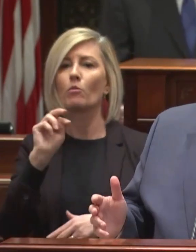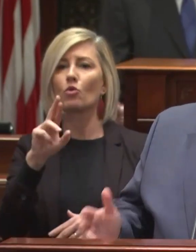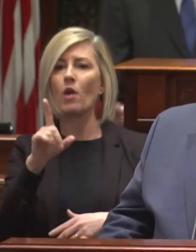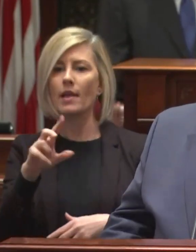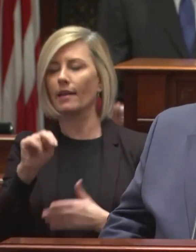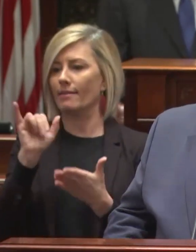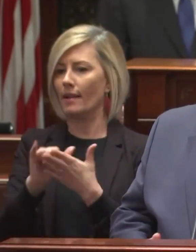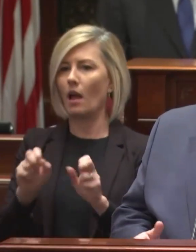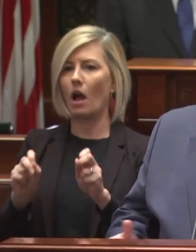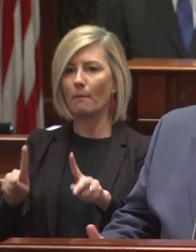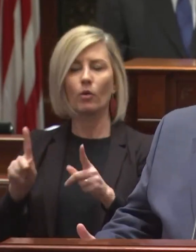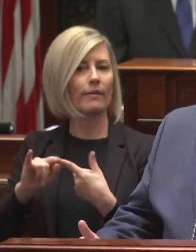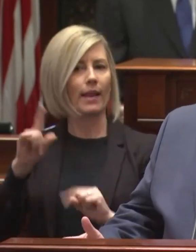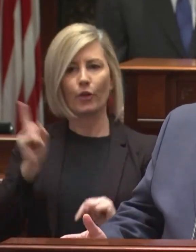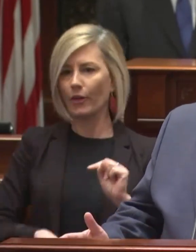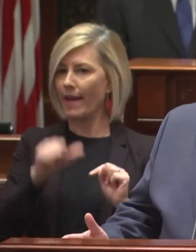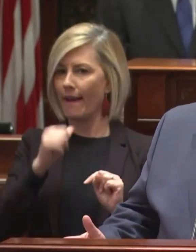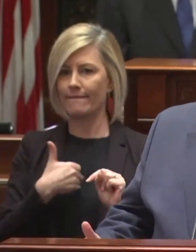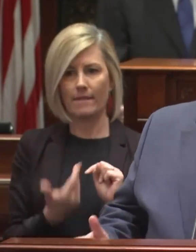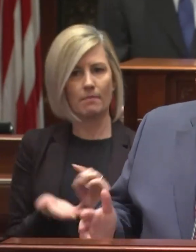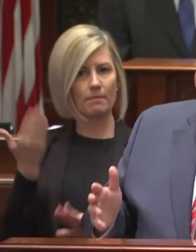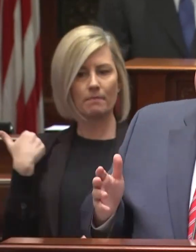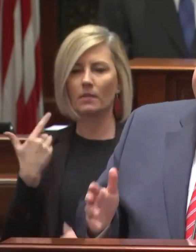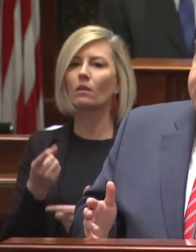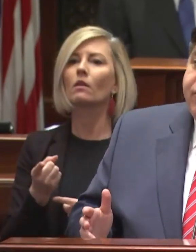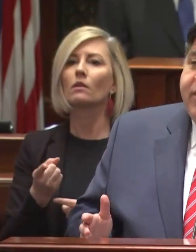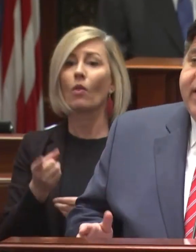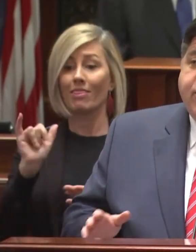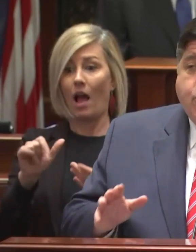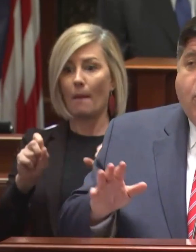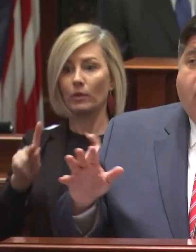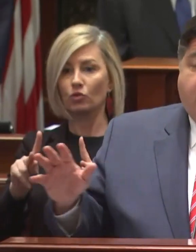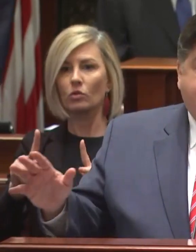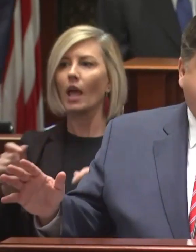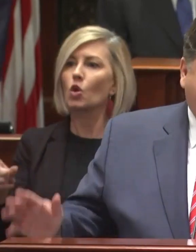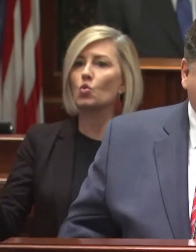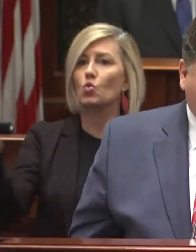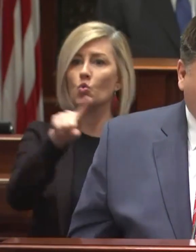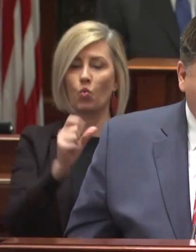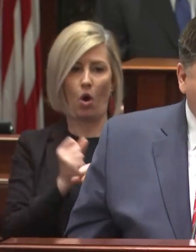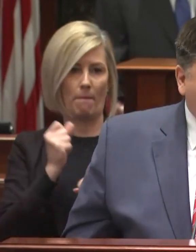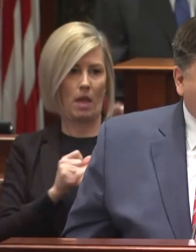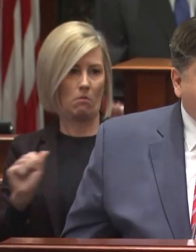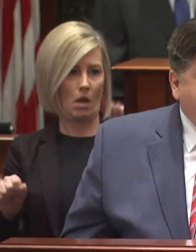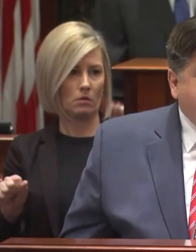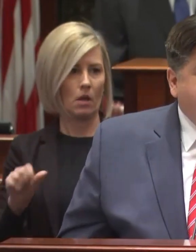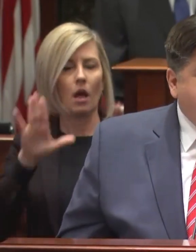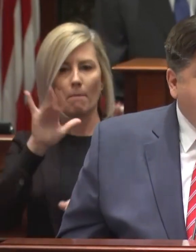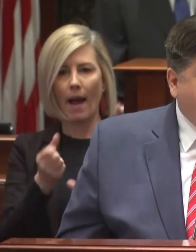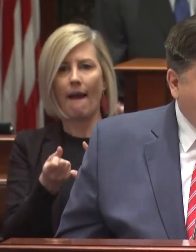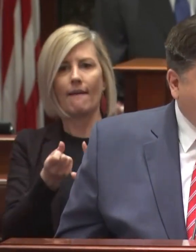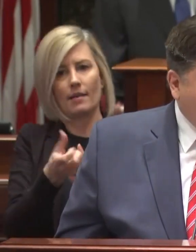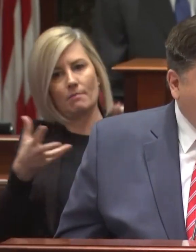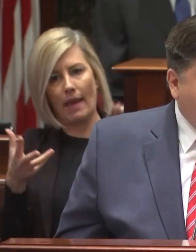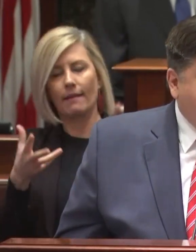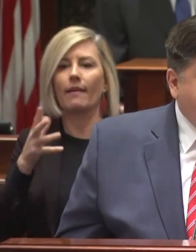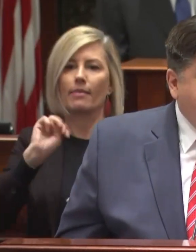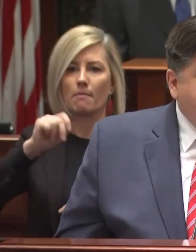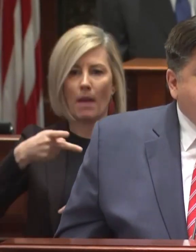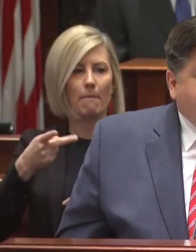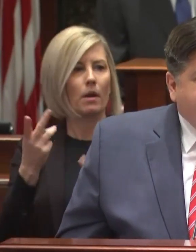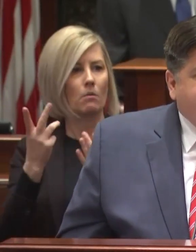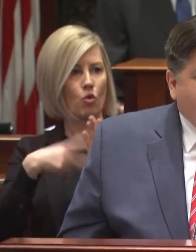this is an opportunity he wouldn't have had otherwise, and it's an opportunity you all made possible by expanding the MAP grant